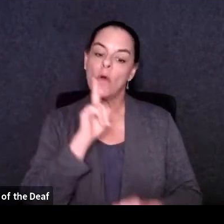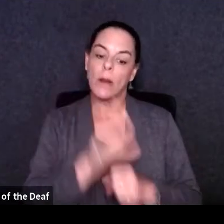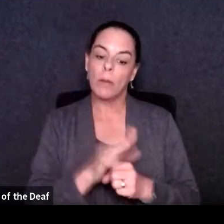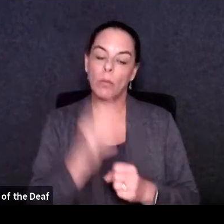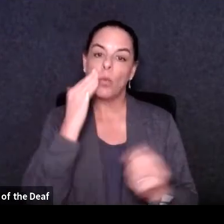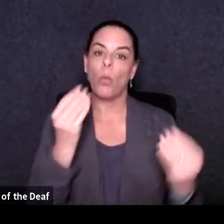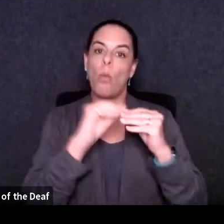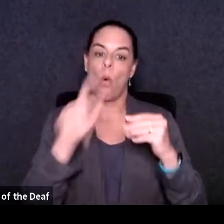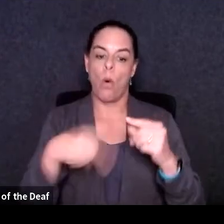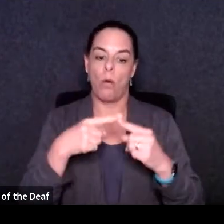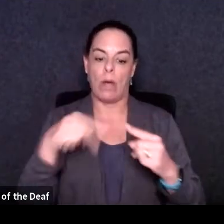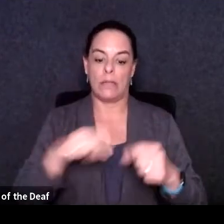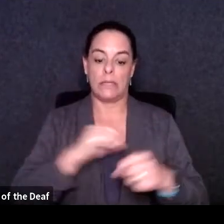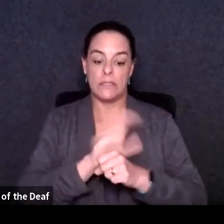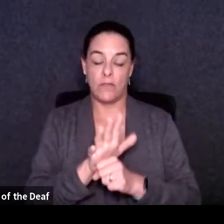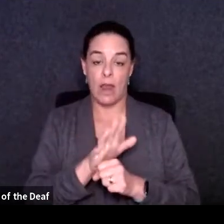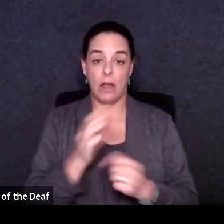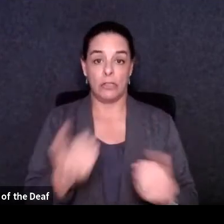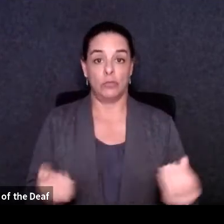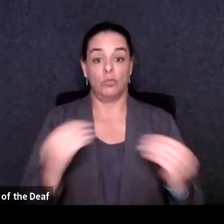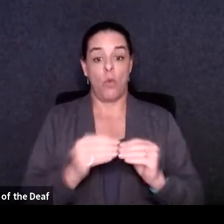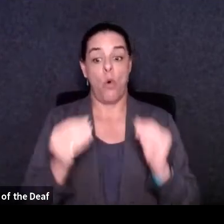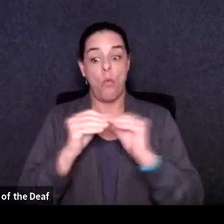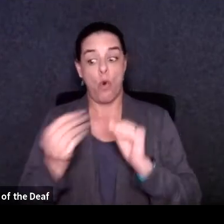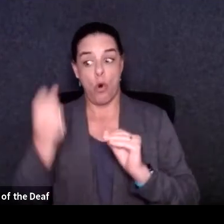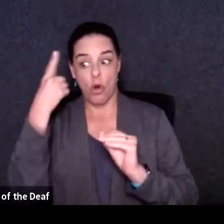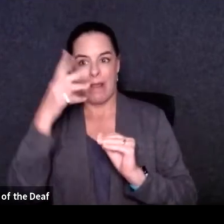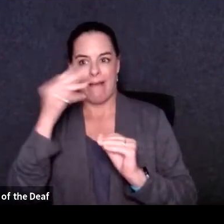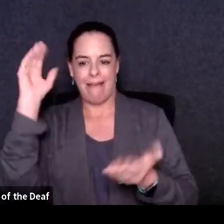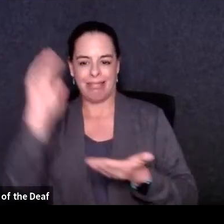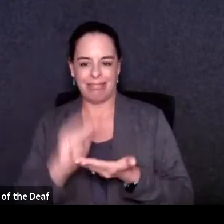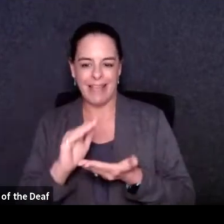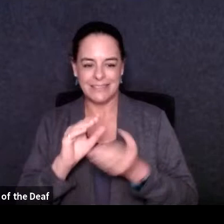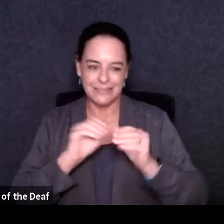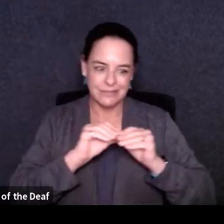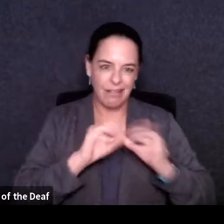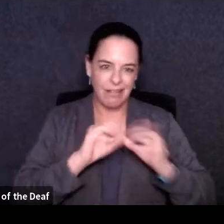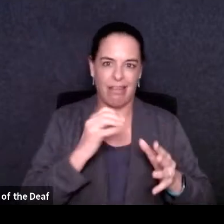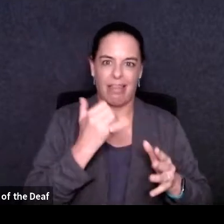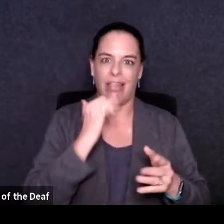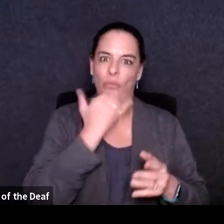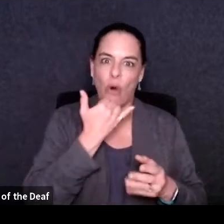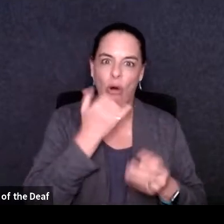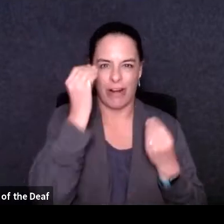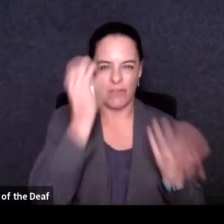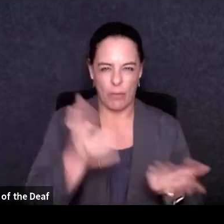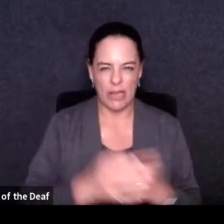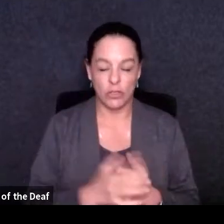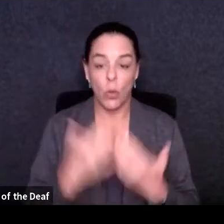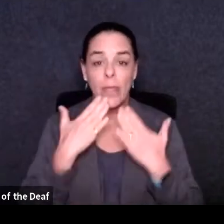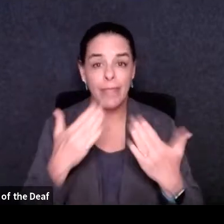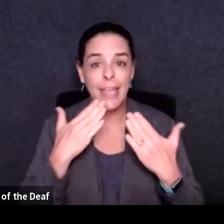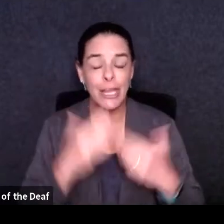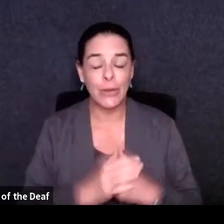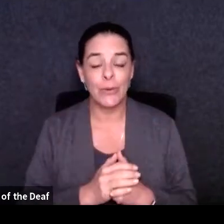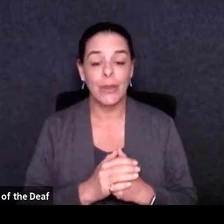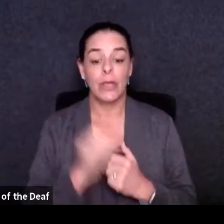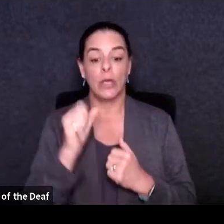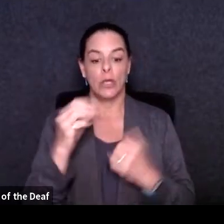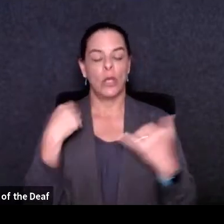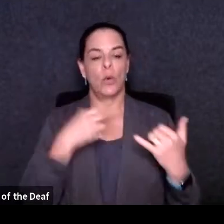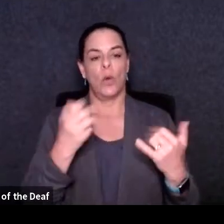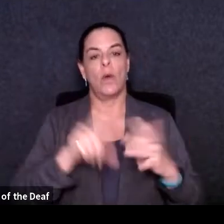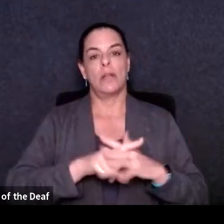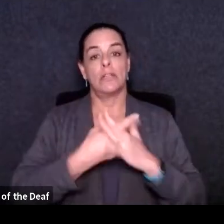your understanding and lessen the blow of misinformation. So thank you. That said, we do want to begin this briefing